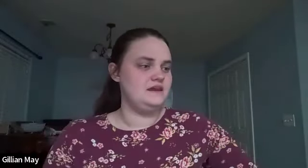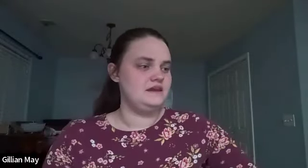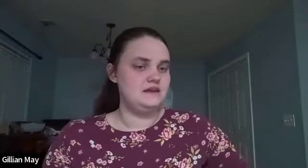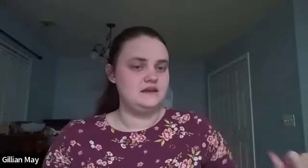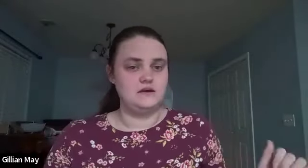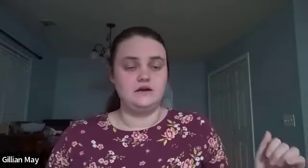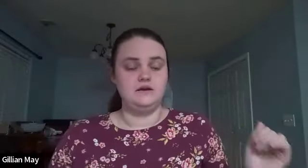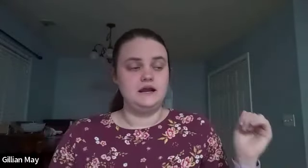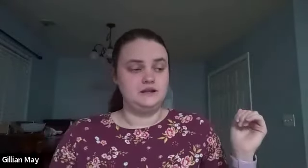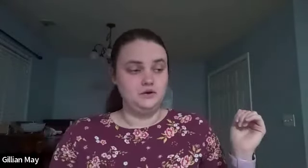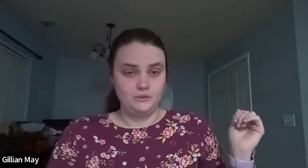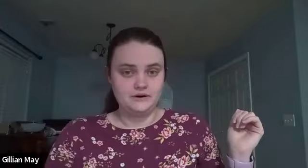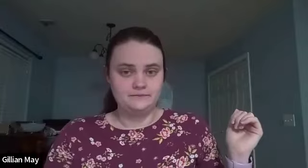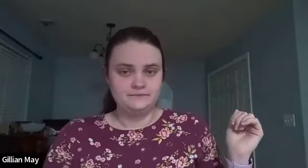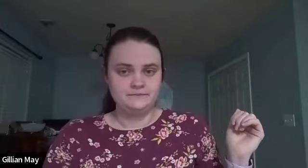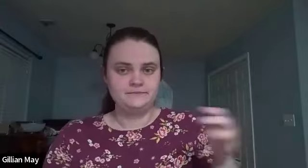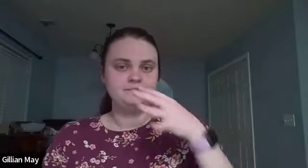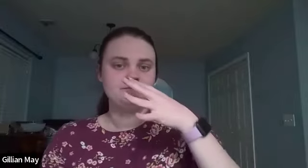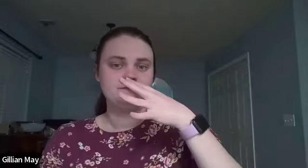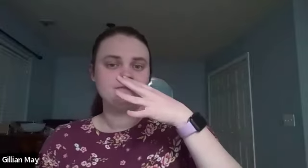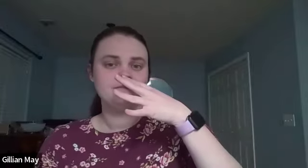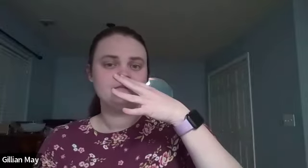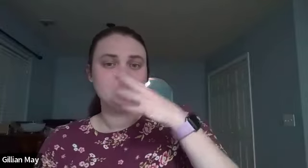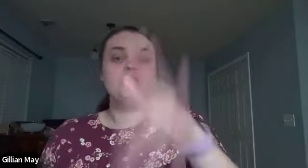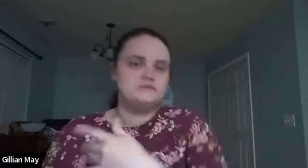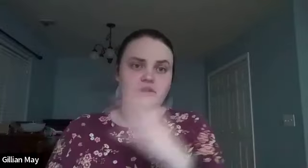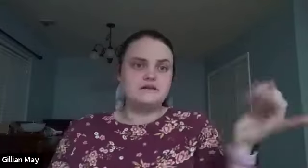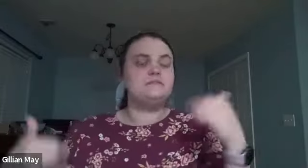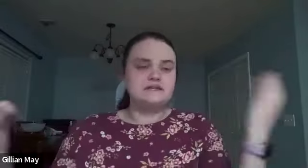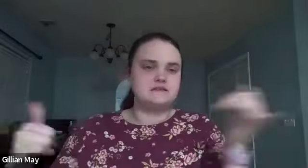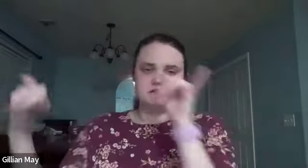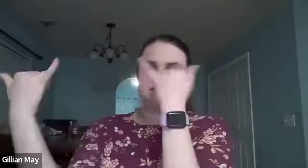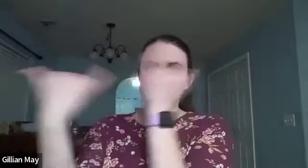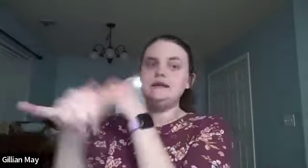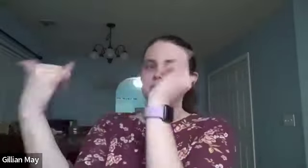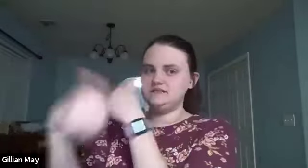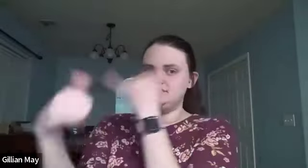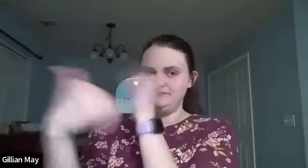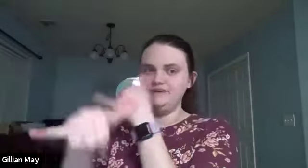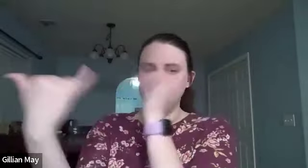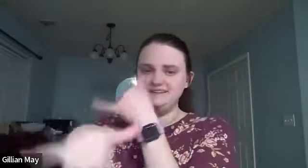Then our ignore. Oh, sorry, the big silly. Sorry. Yeah, big silly.